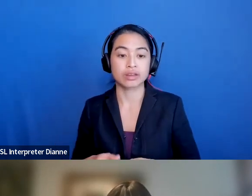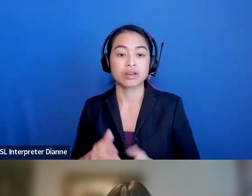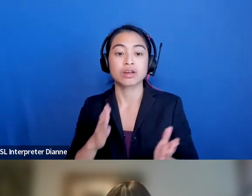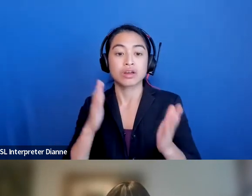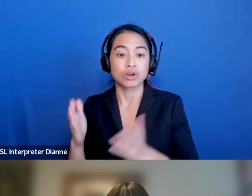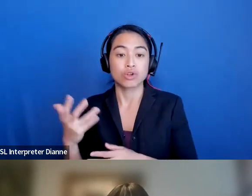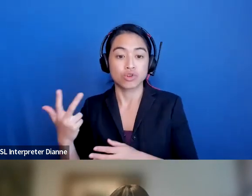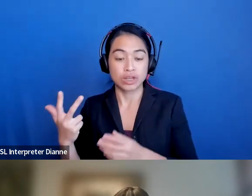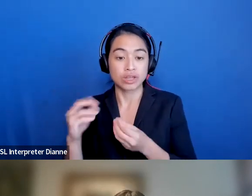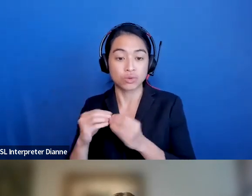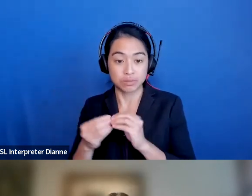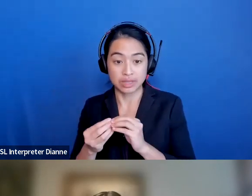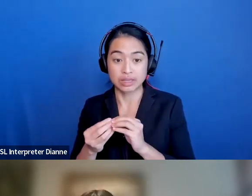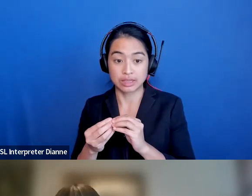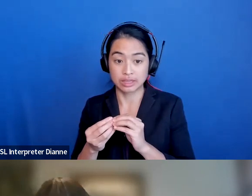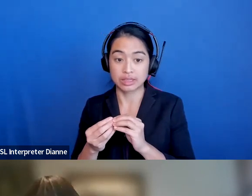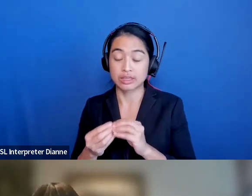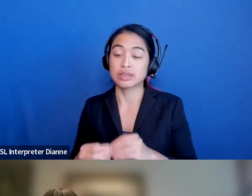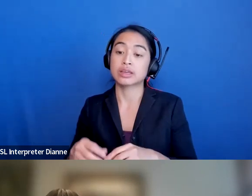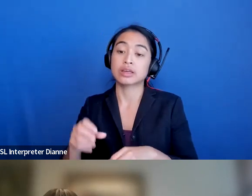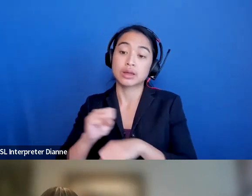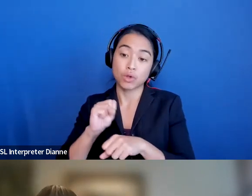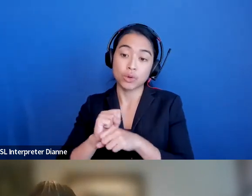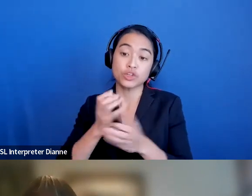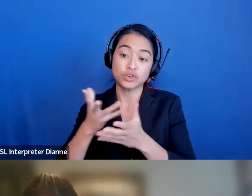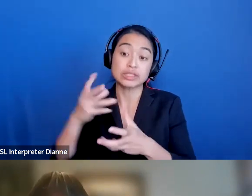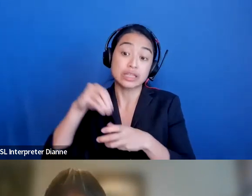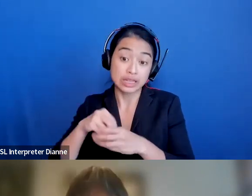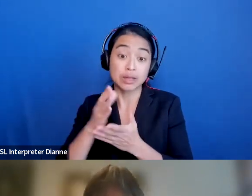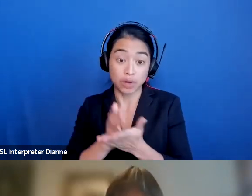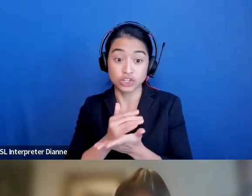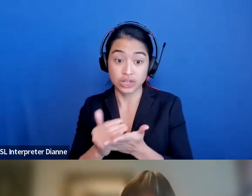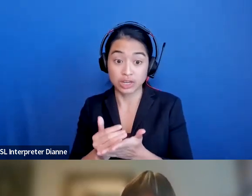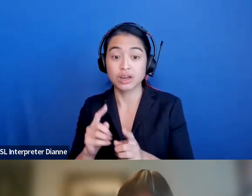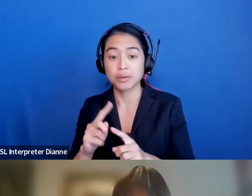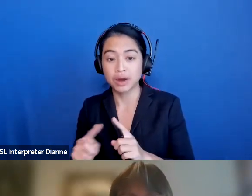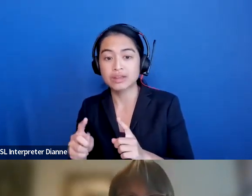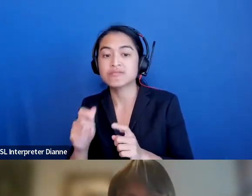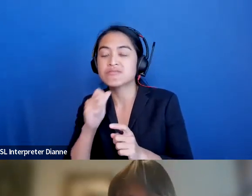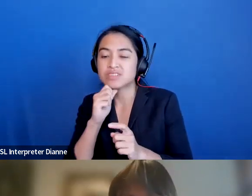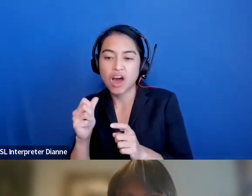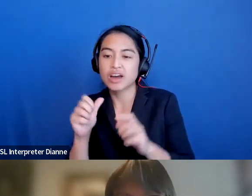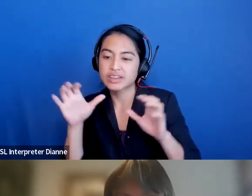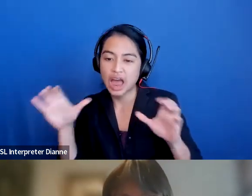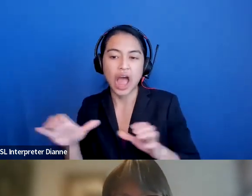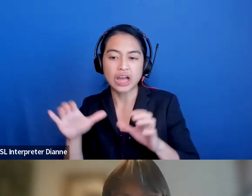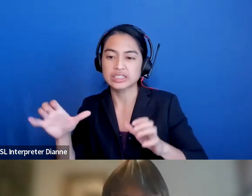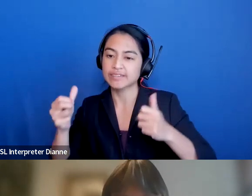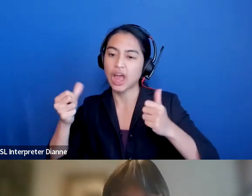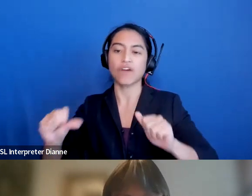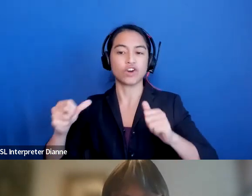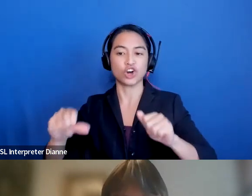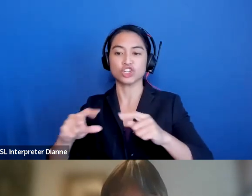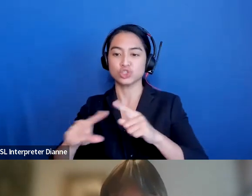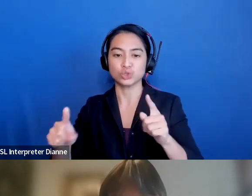mean employment services are included within the budget. There are generally not active efforts to